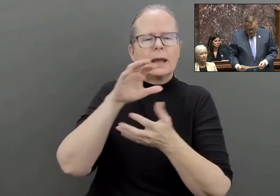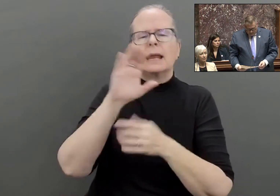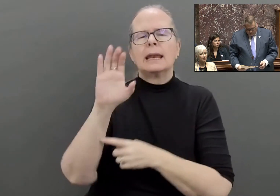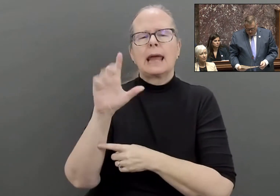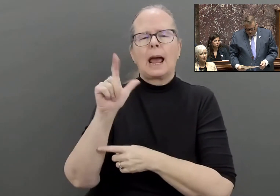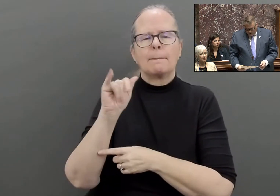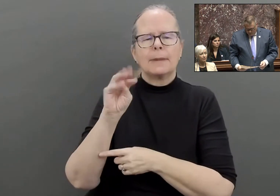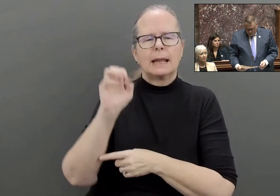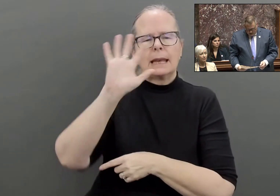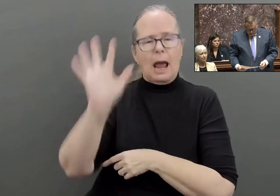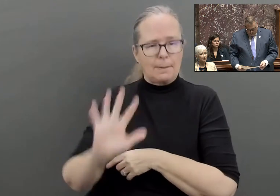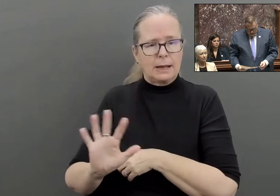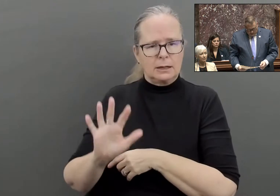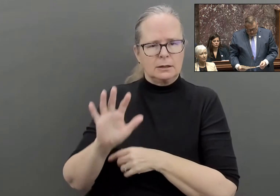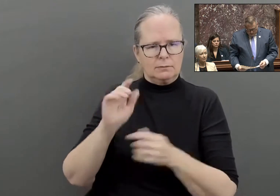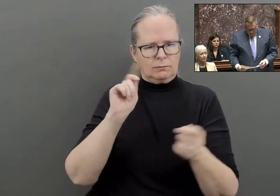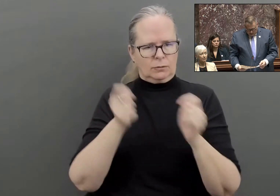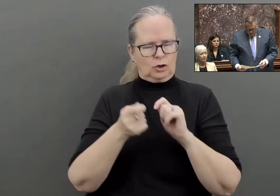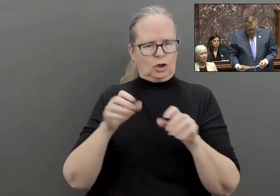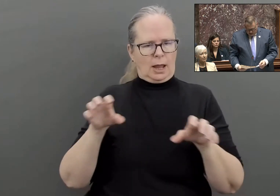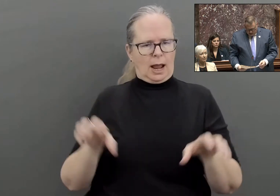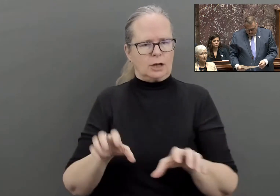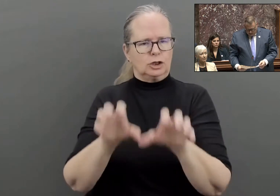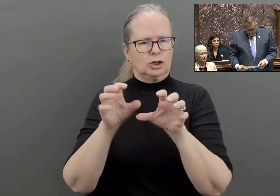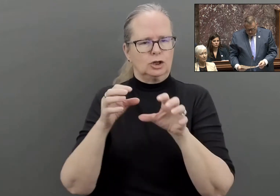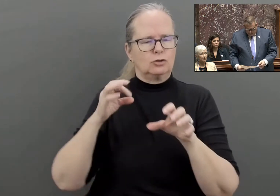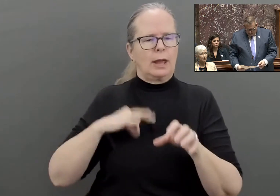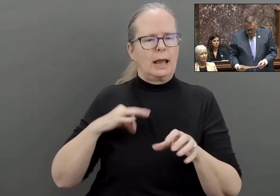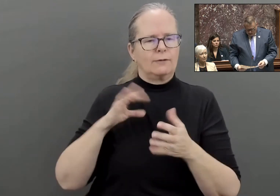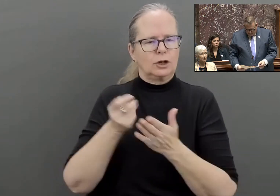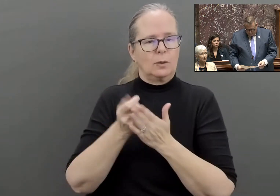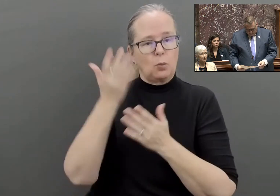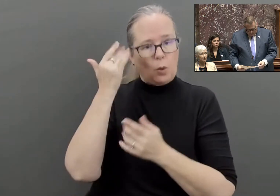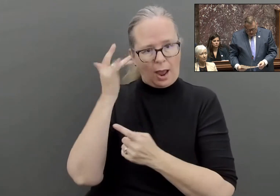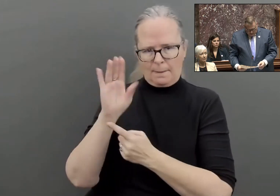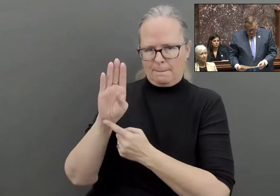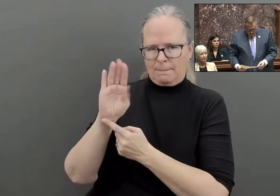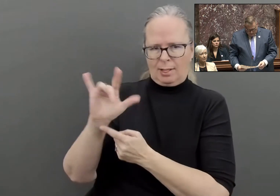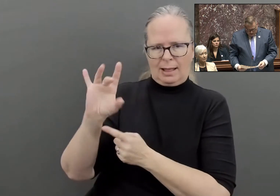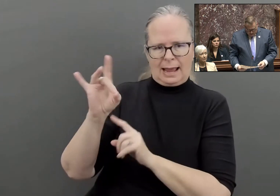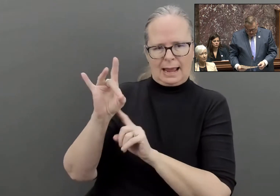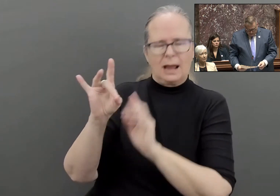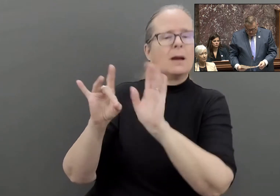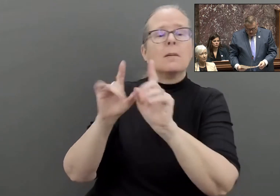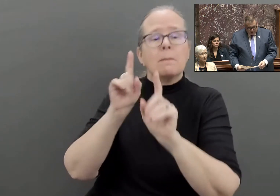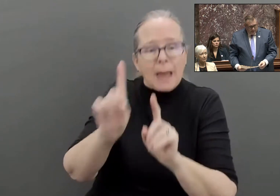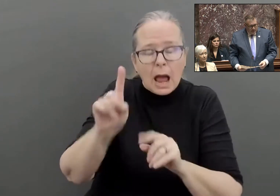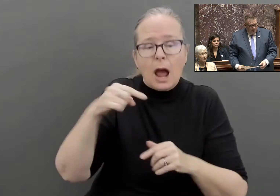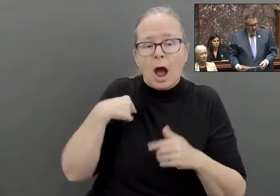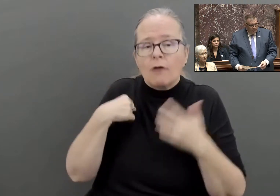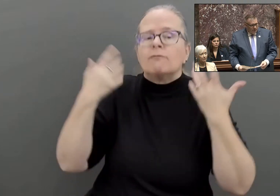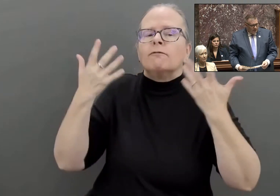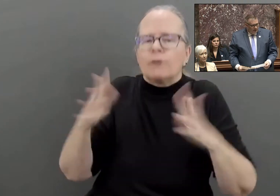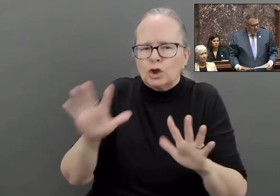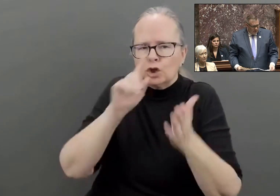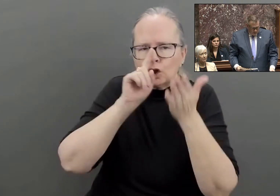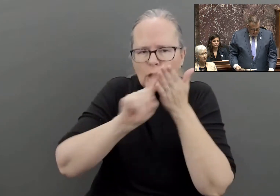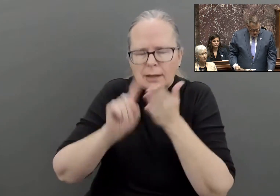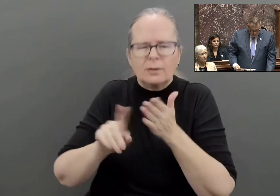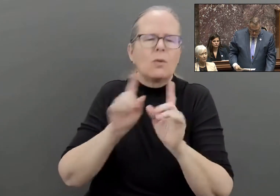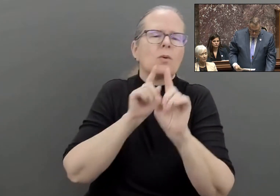published just before entering this chamber shows that the Climate Action Tax Credit regulations are still in effect and was last amended May